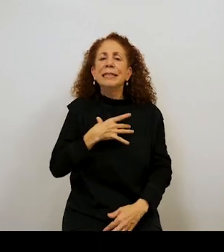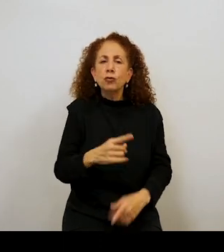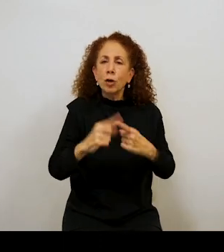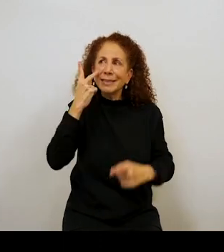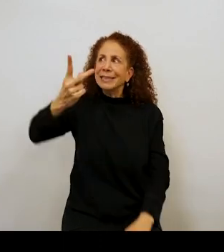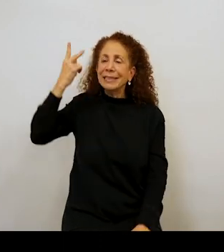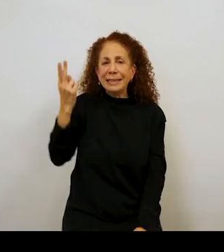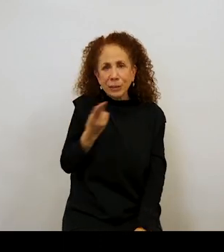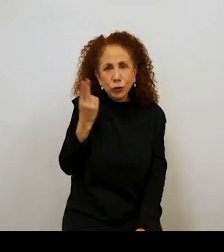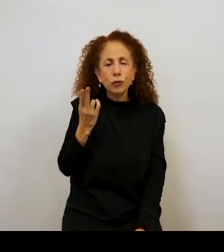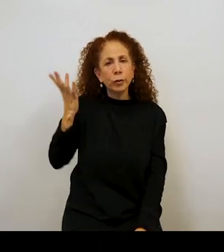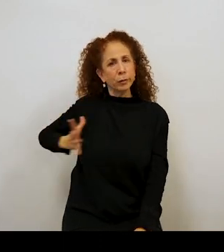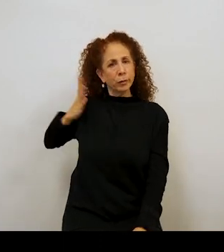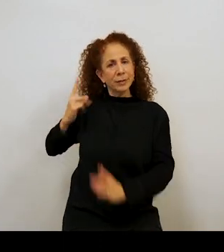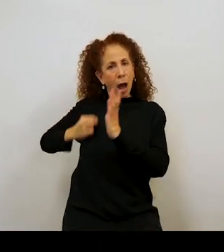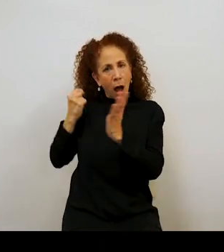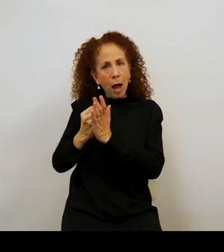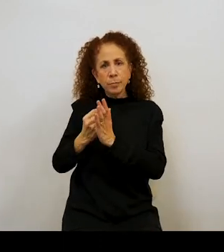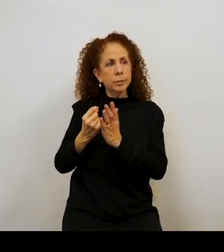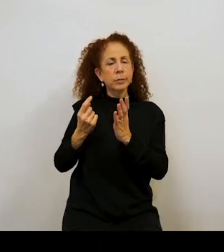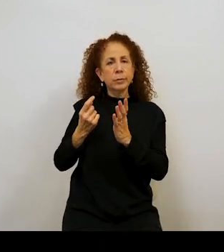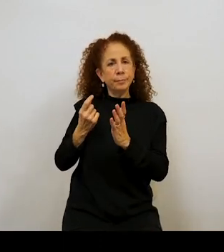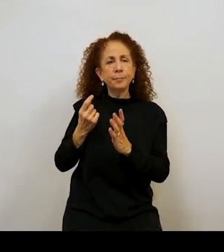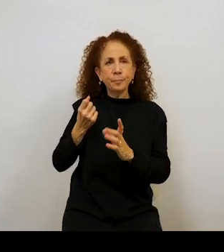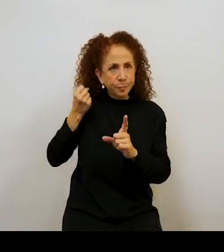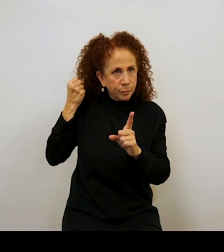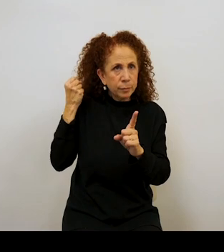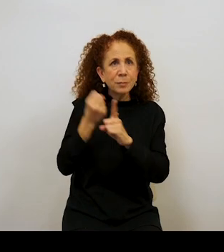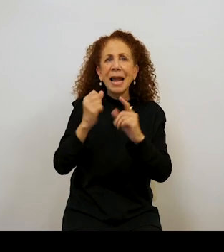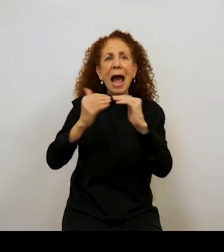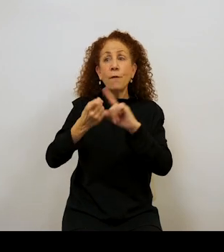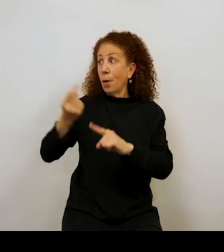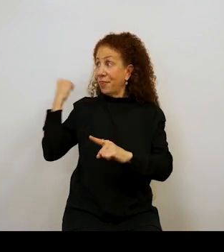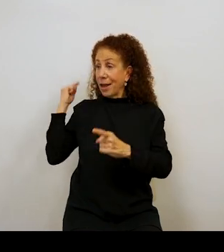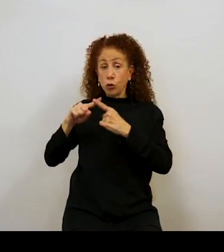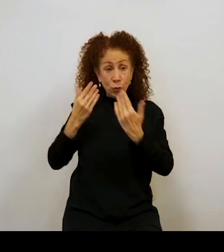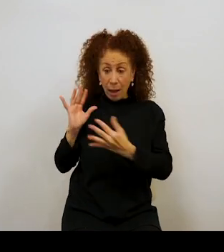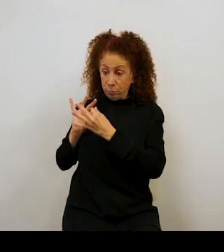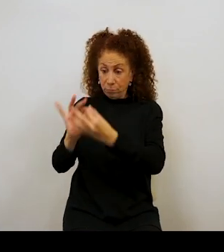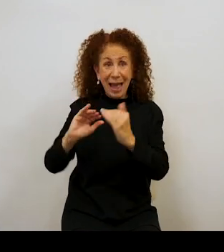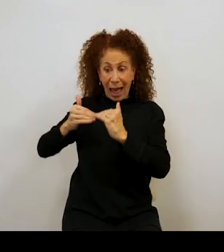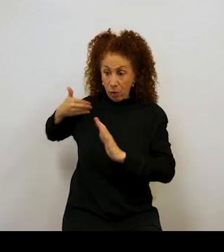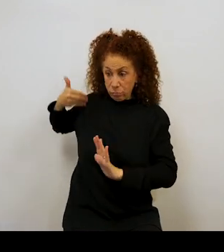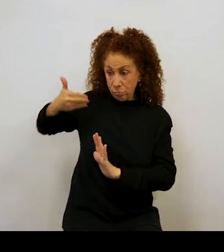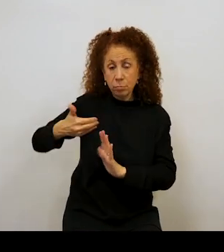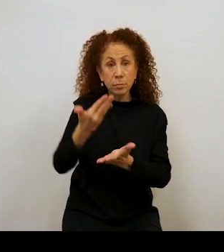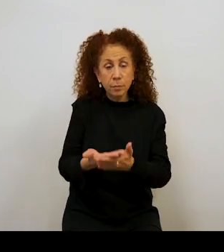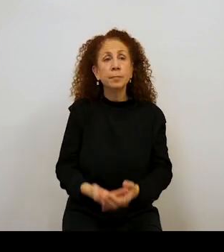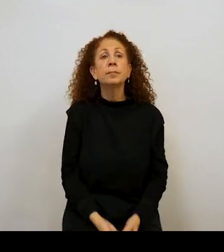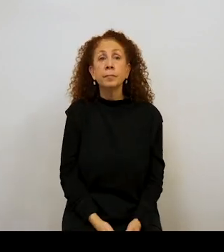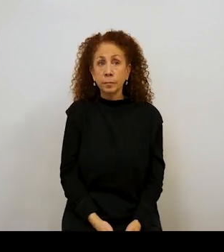in earlier moments, and how do they resonate with later moments? How do we get from then to now? And I was really interested by